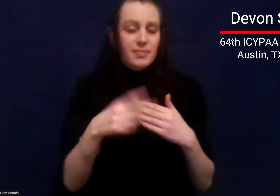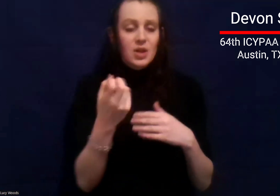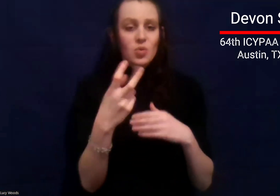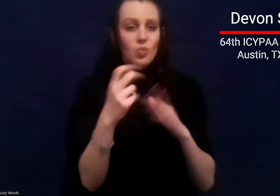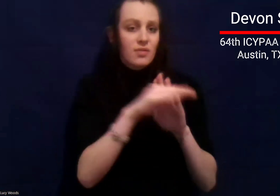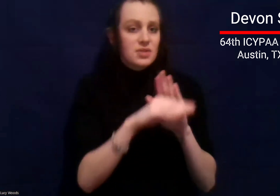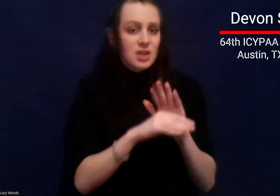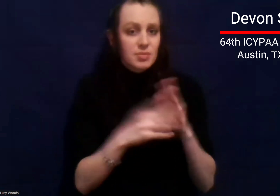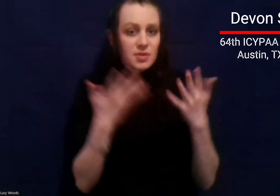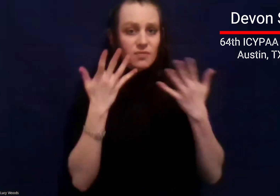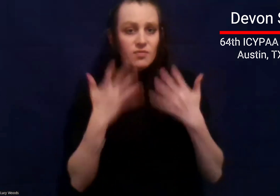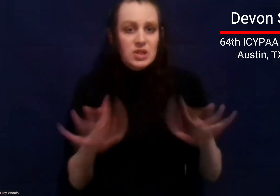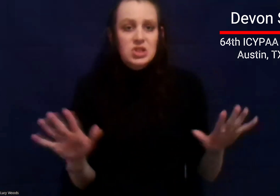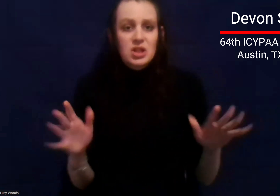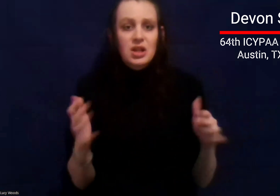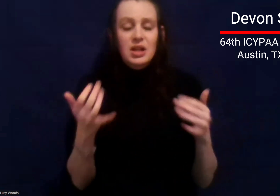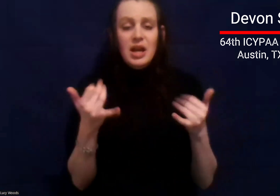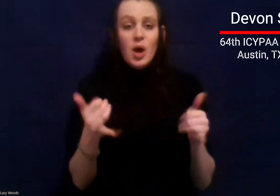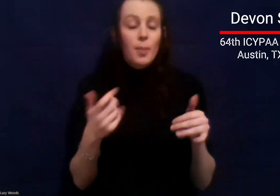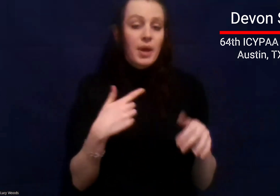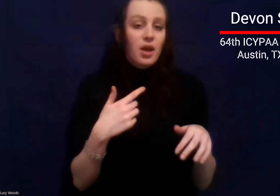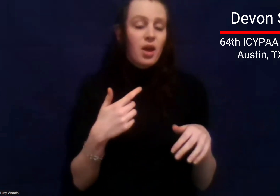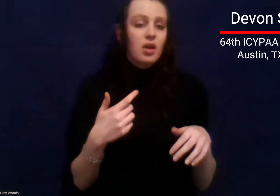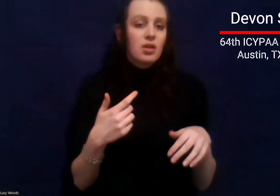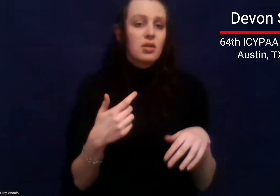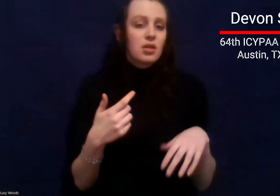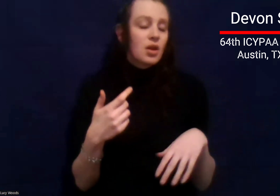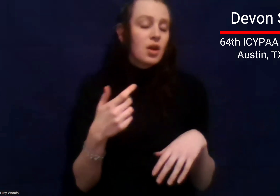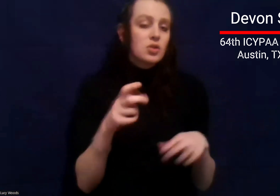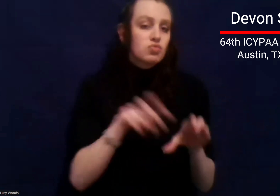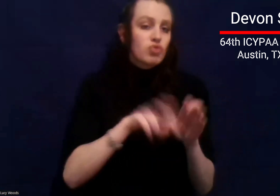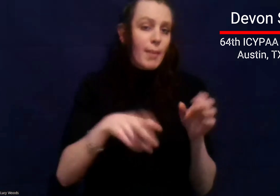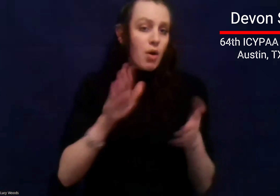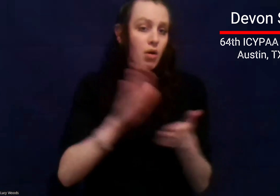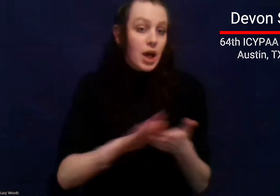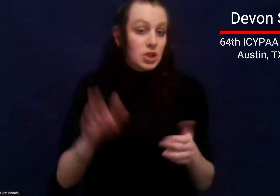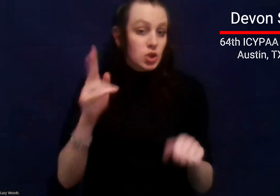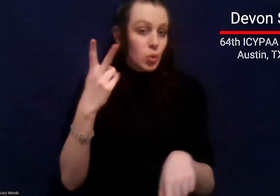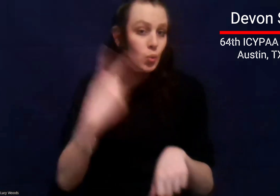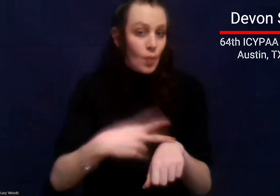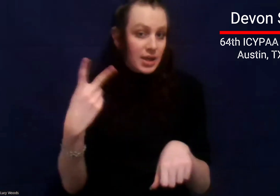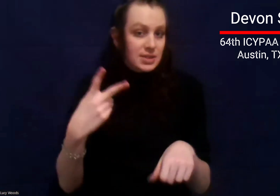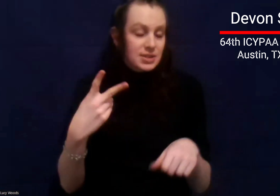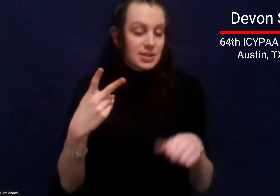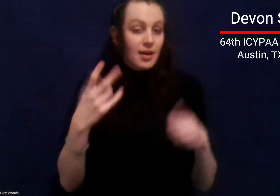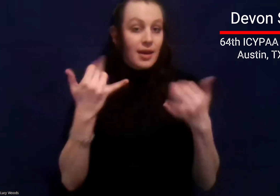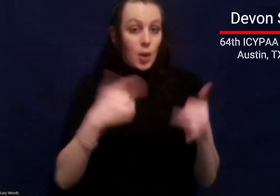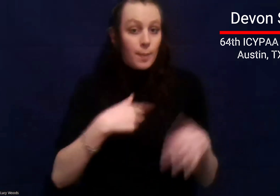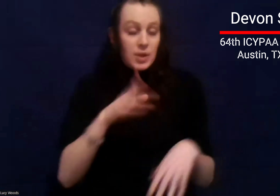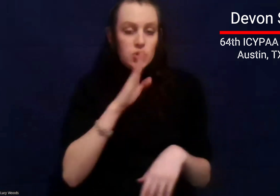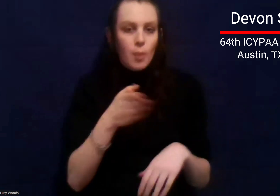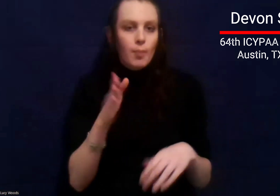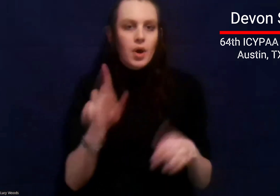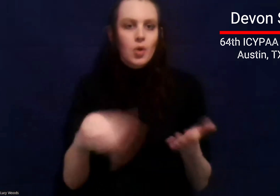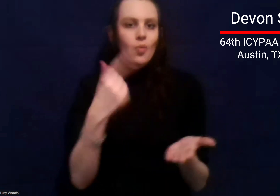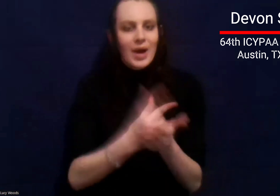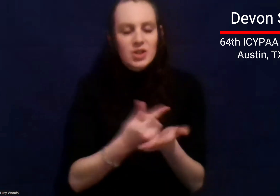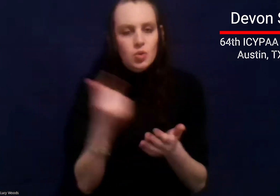graduated as a two-time college dropout on the dean's list. I got an amazing job with the city with a criminal